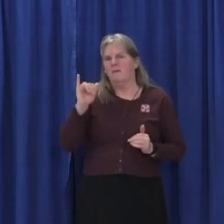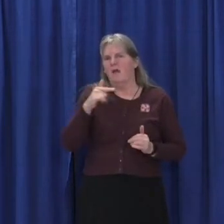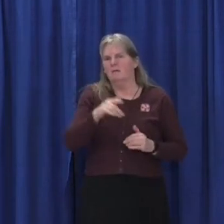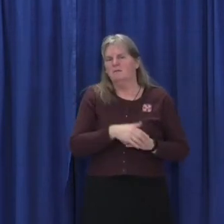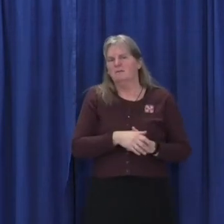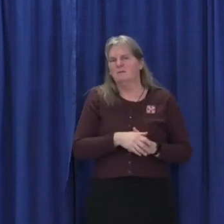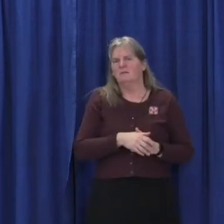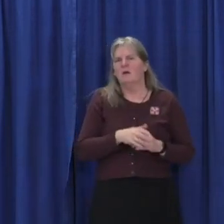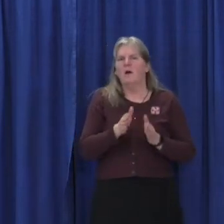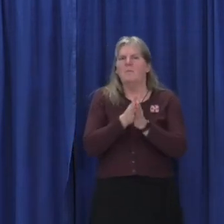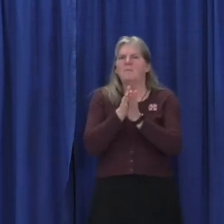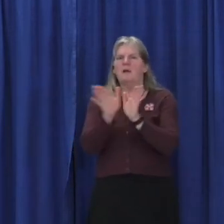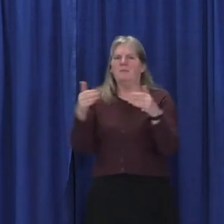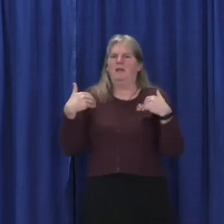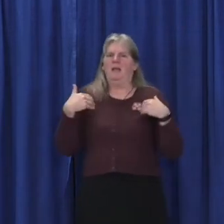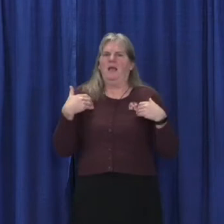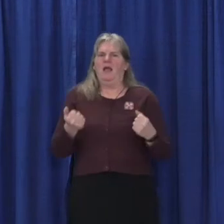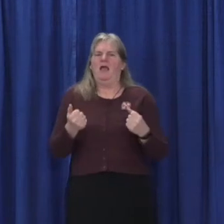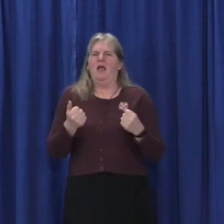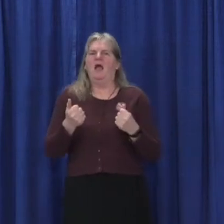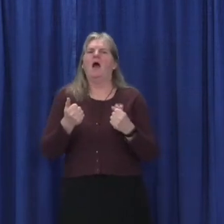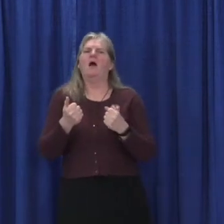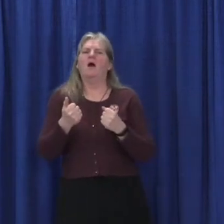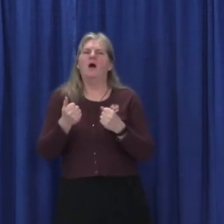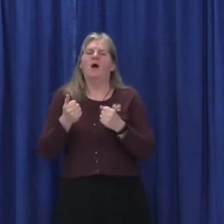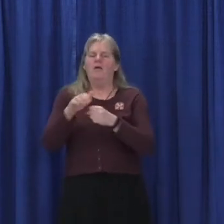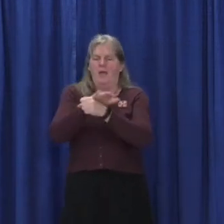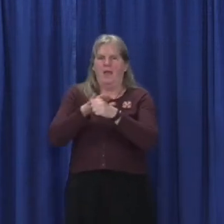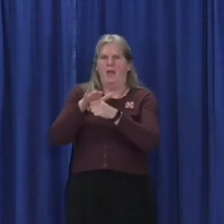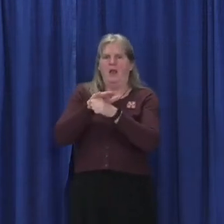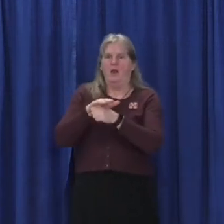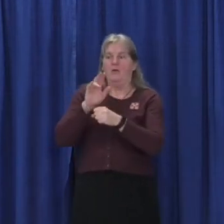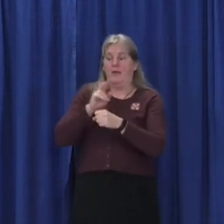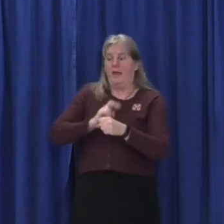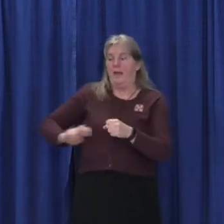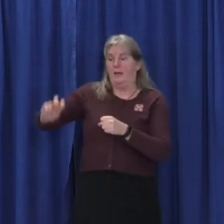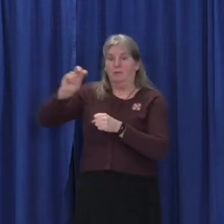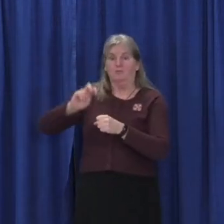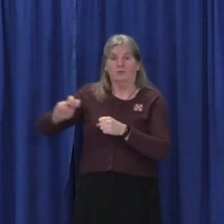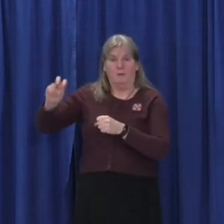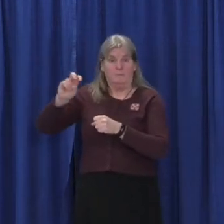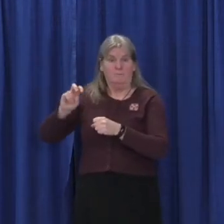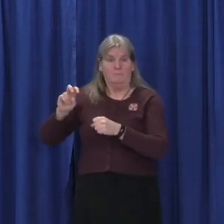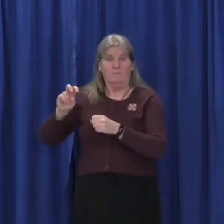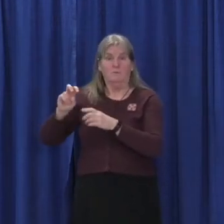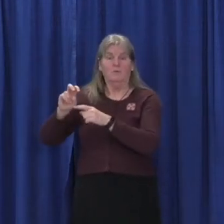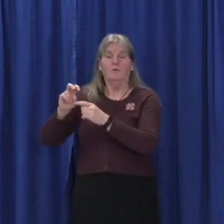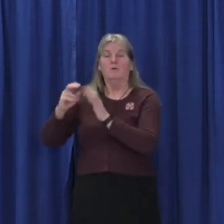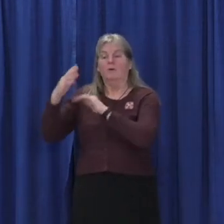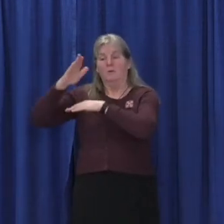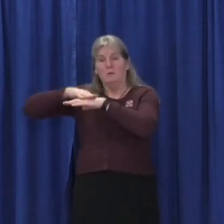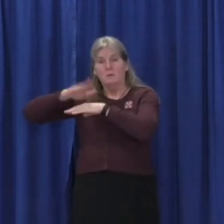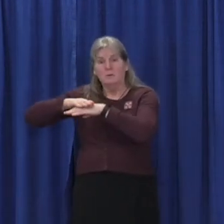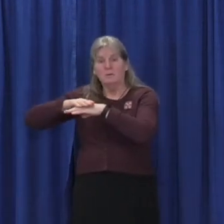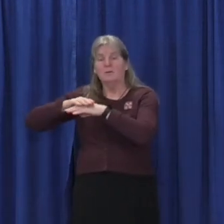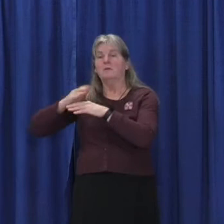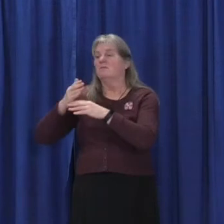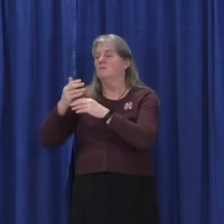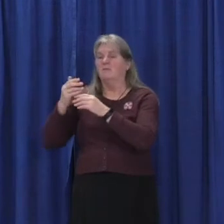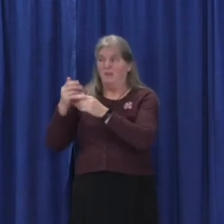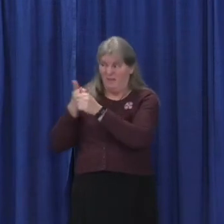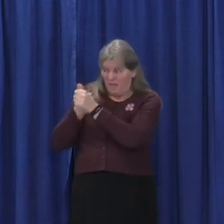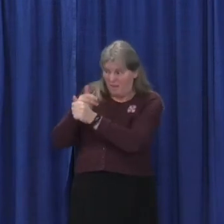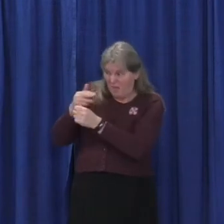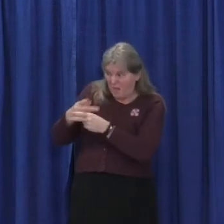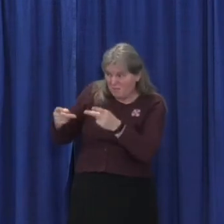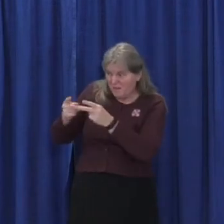Check with the Public Health Authority at your final destination for more information on travel restrictions and other public health restrictions and recommendations at